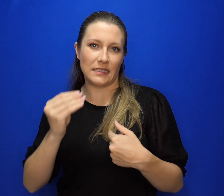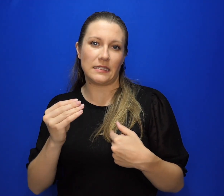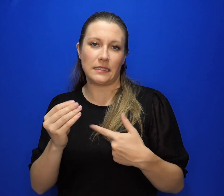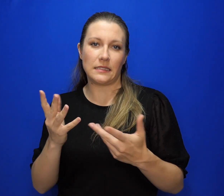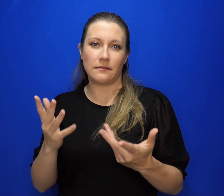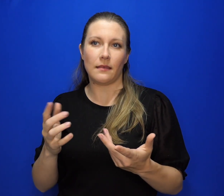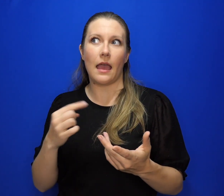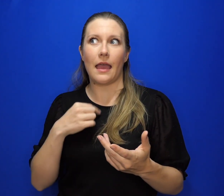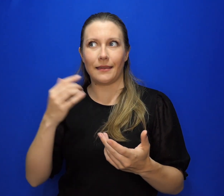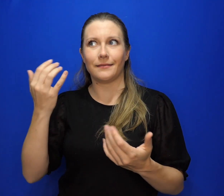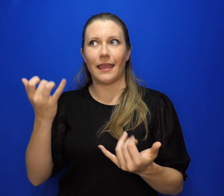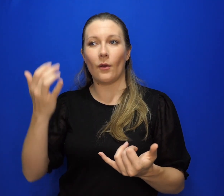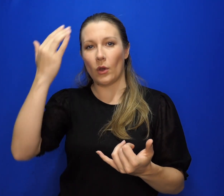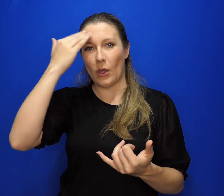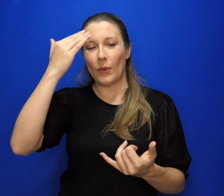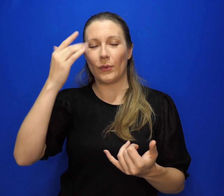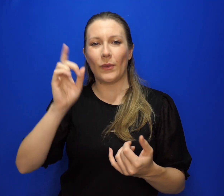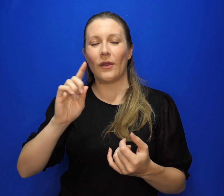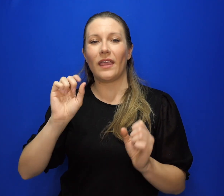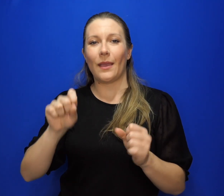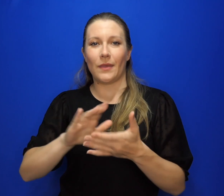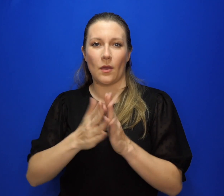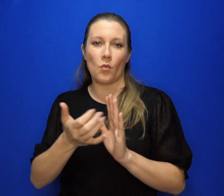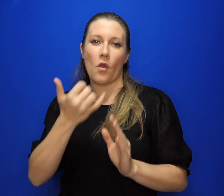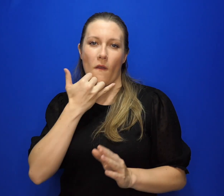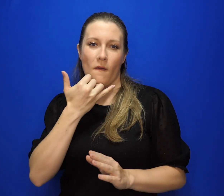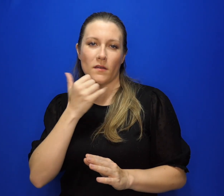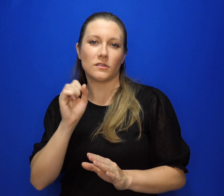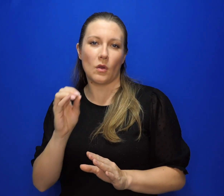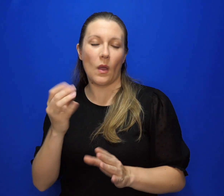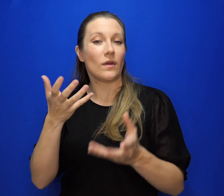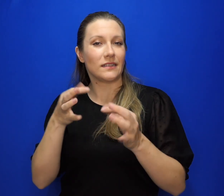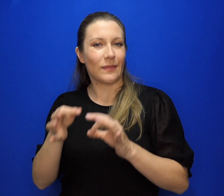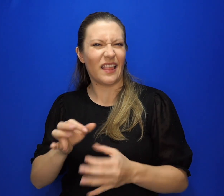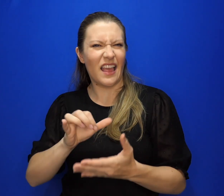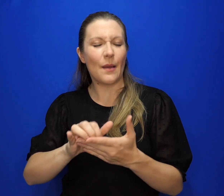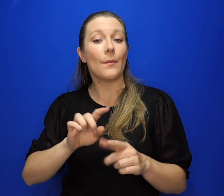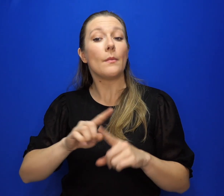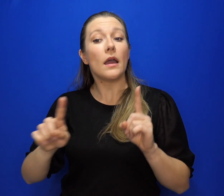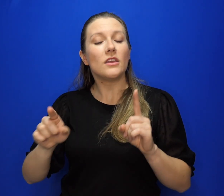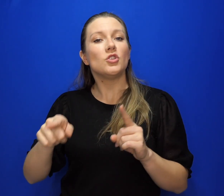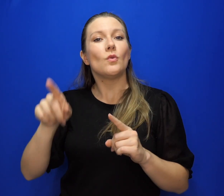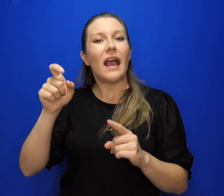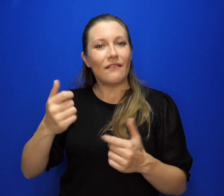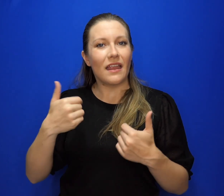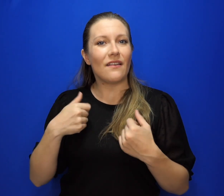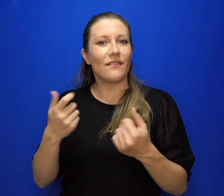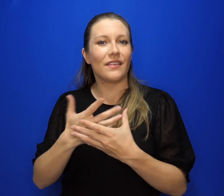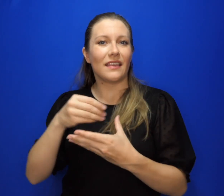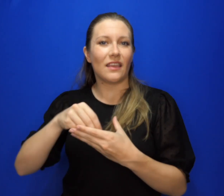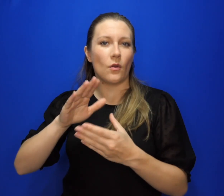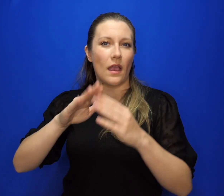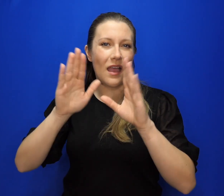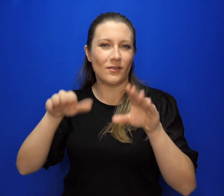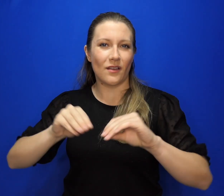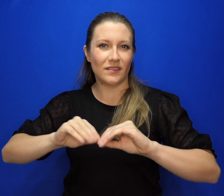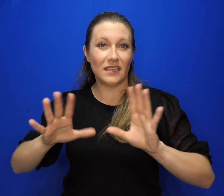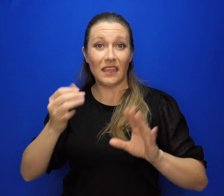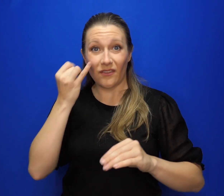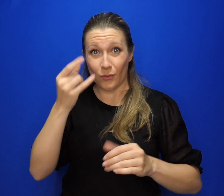go upside down at times. With all that said, you have to have this stuff in your house, obviously. Like, if you have type 1 diabetes and you don't have